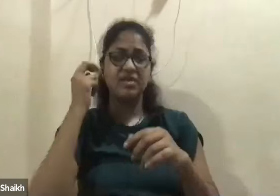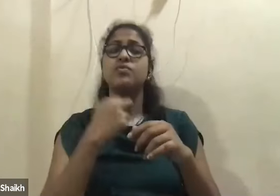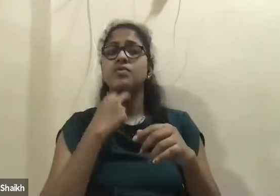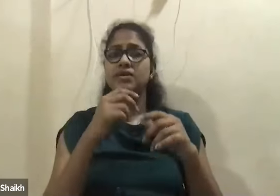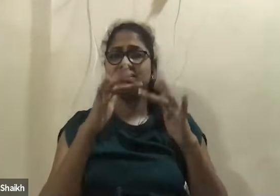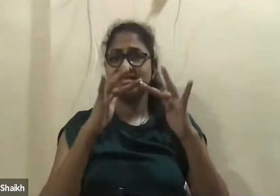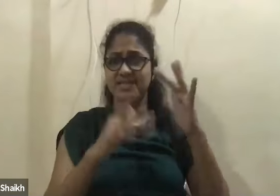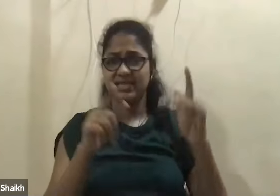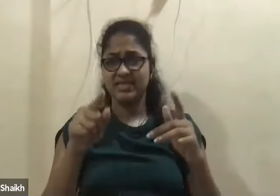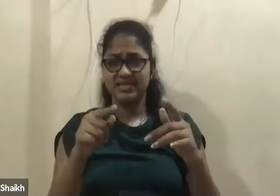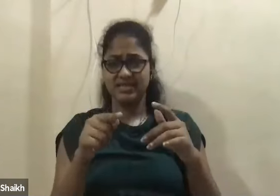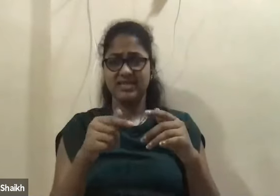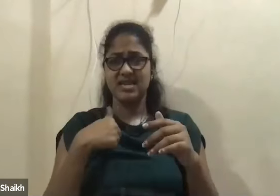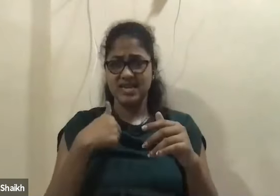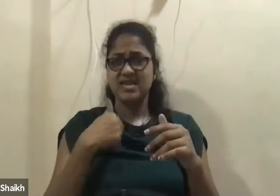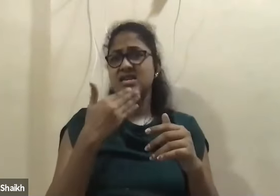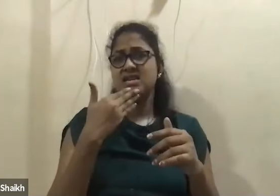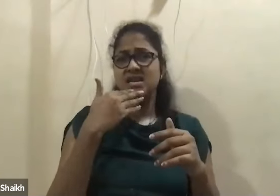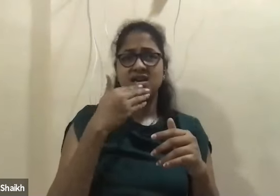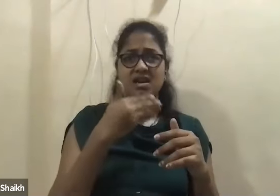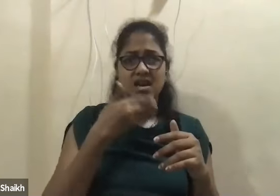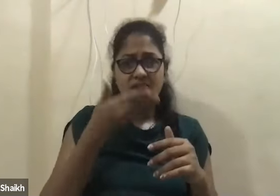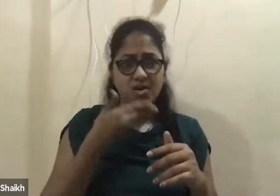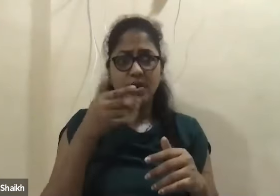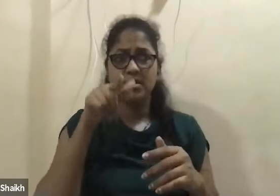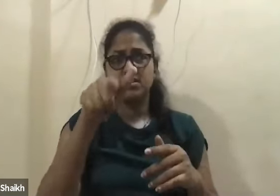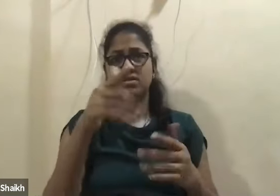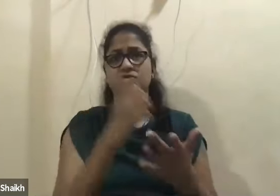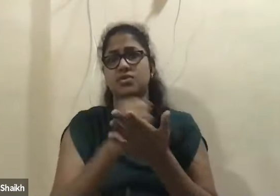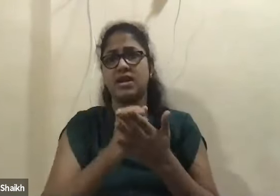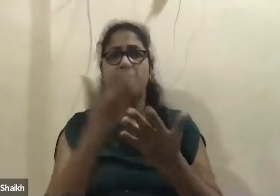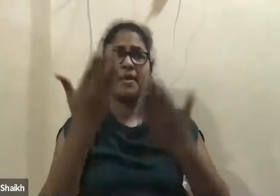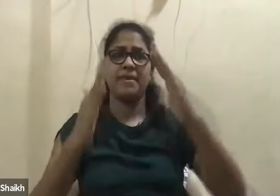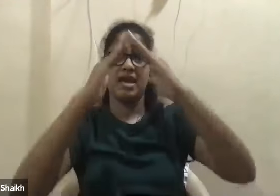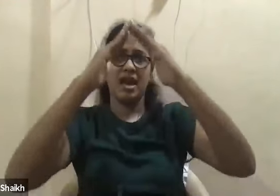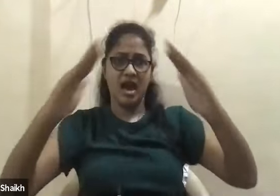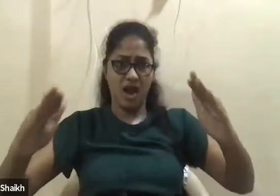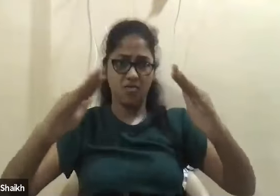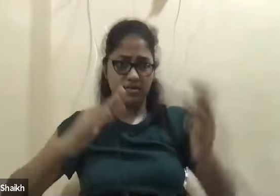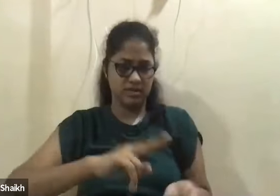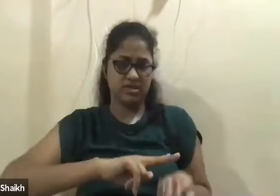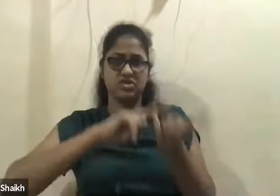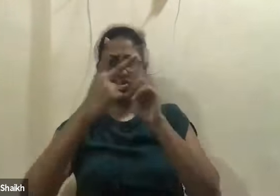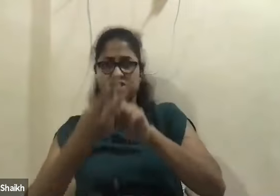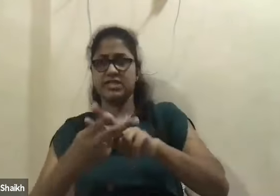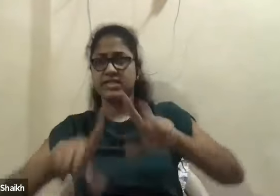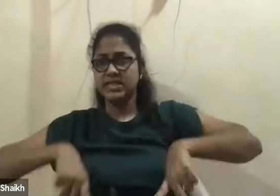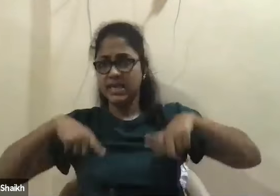advised that you can just convert your house into a life estate and keep the amount in one